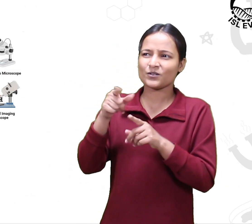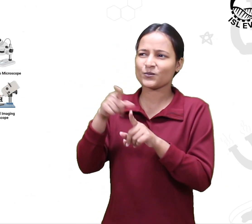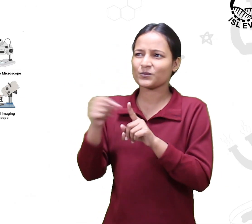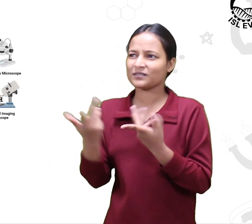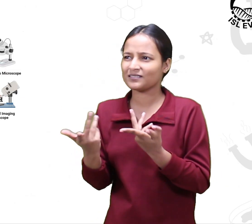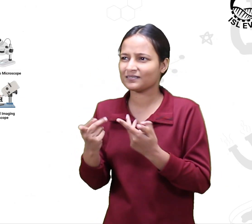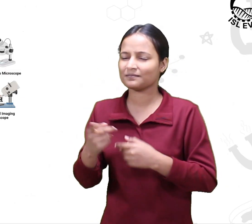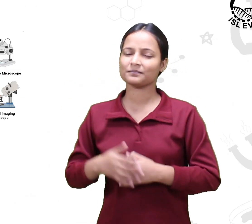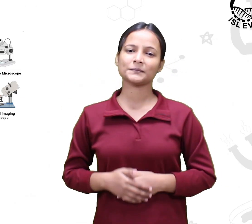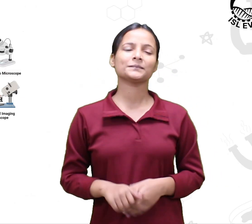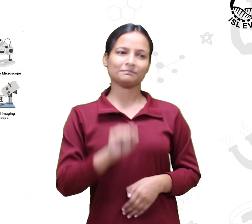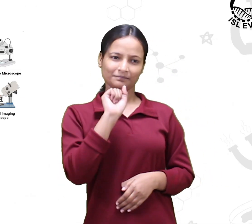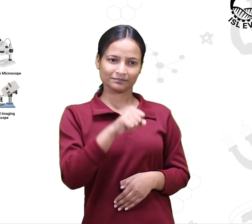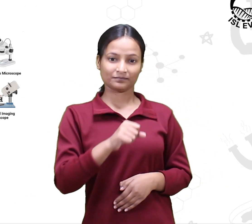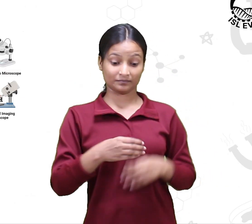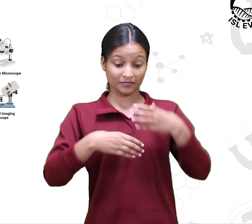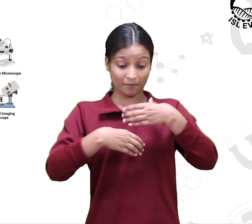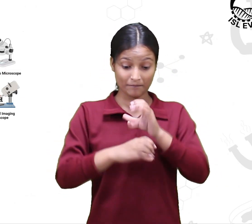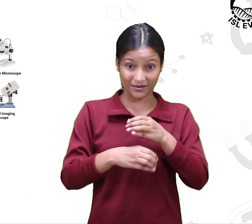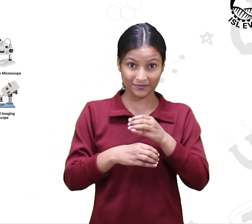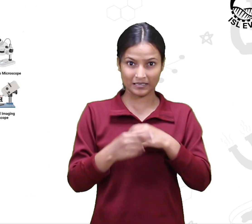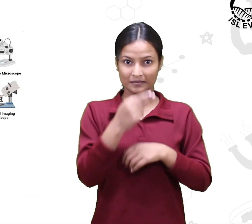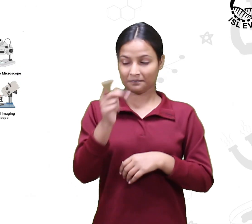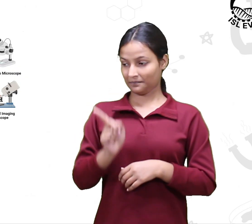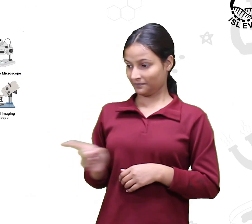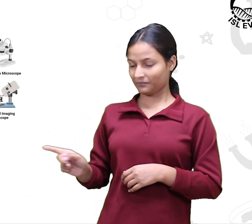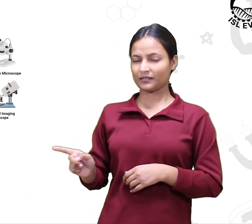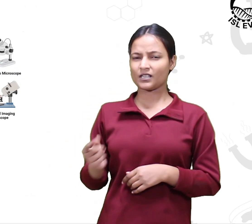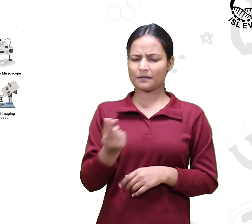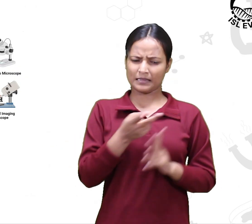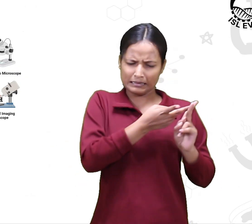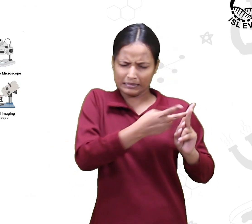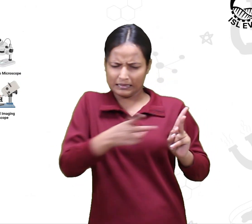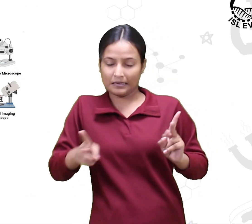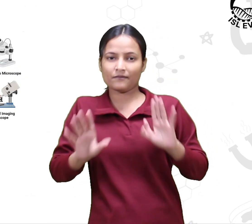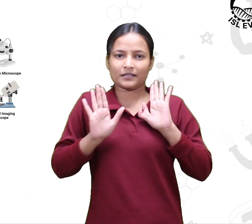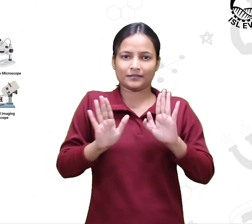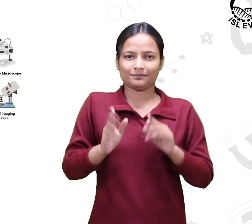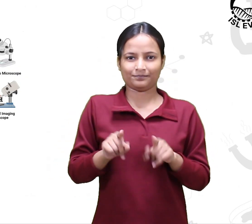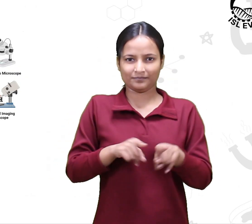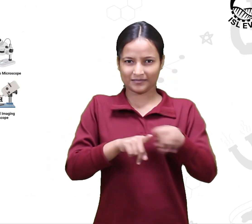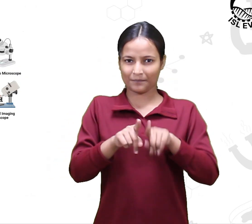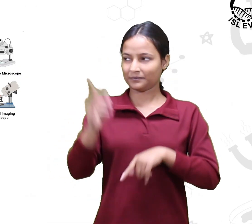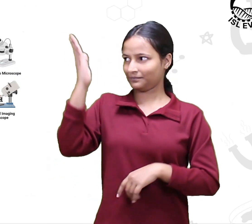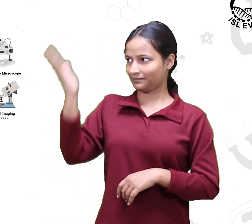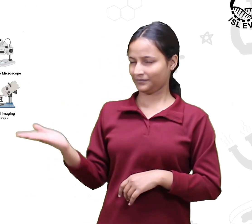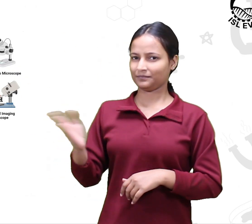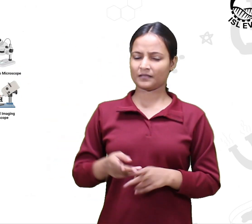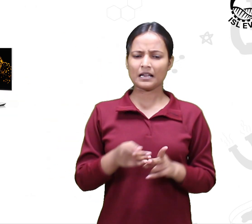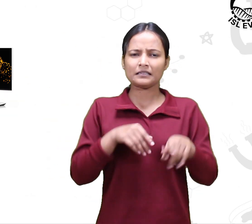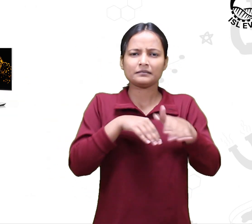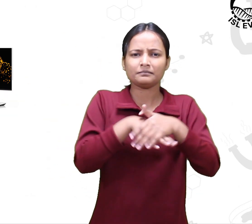Some microscopes allow us to look at an entire tumor. So if I'm interested in looking at a population of cells and how a